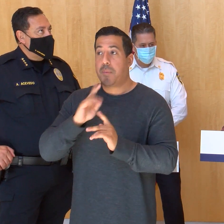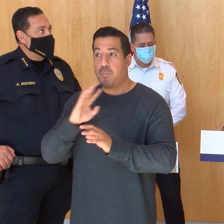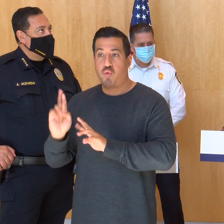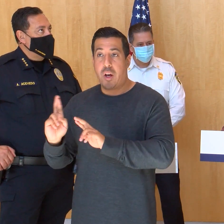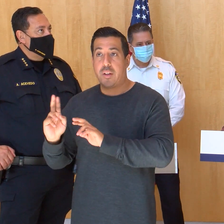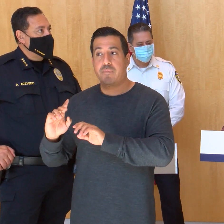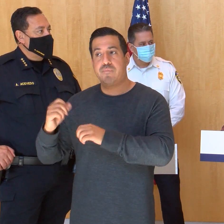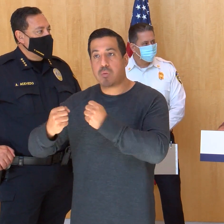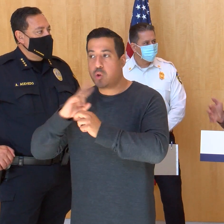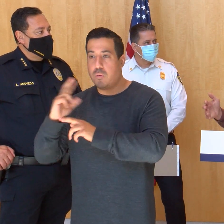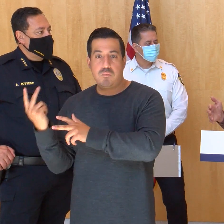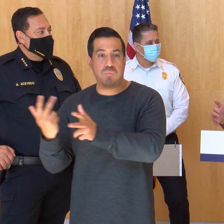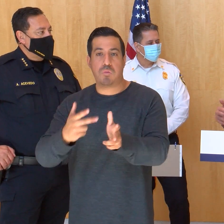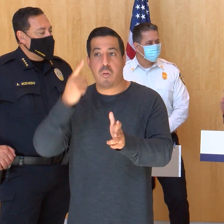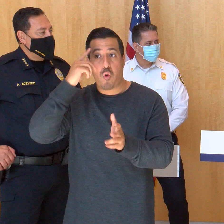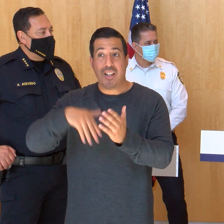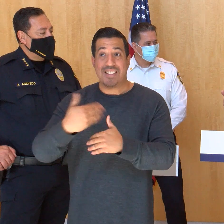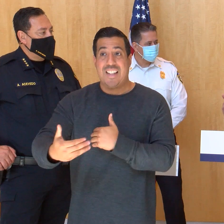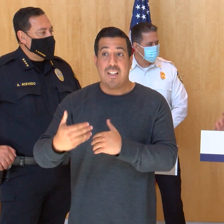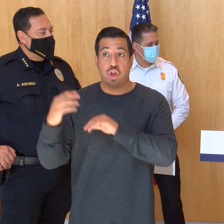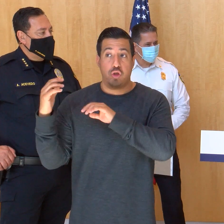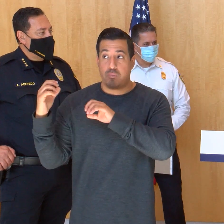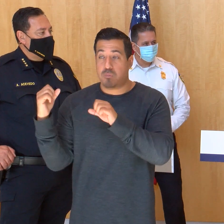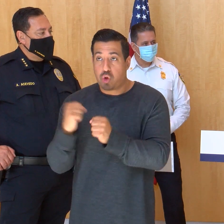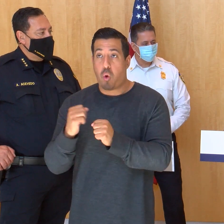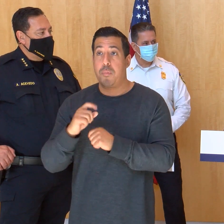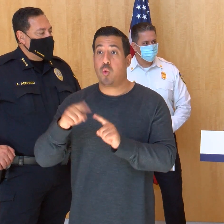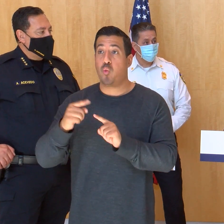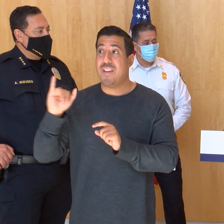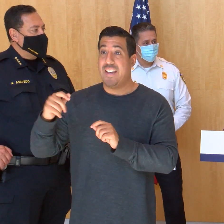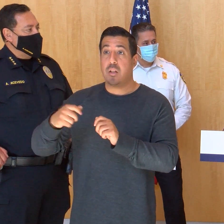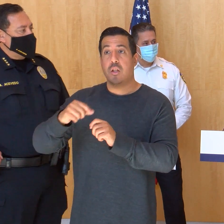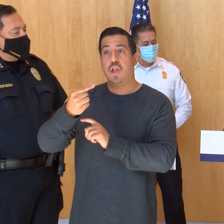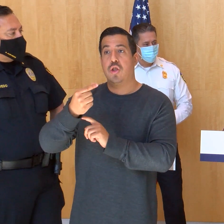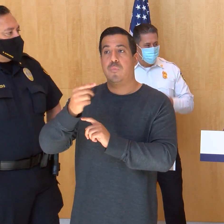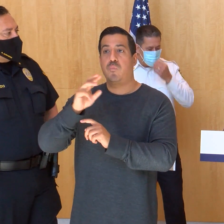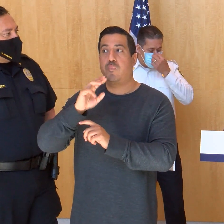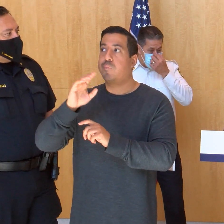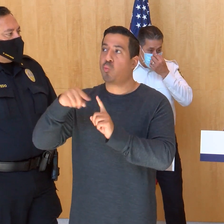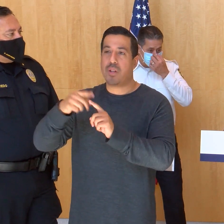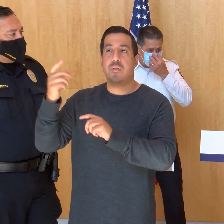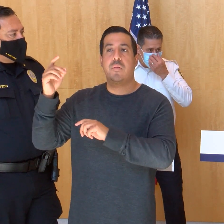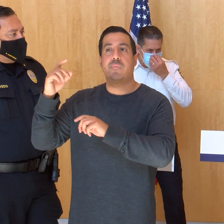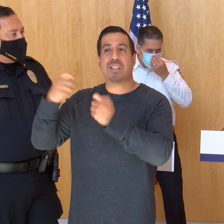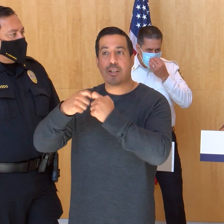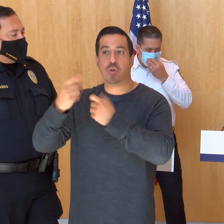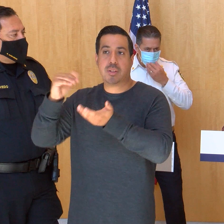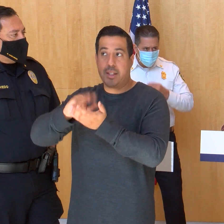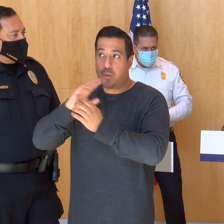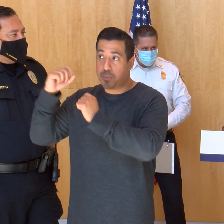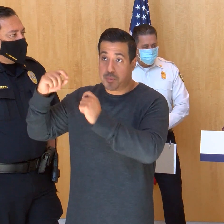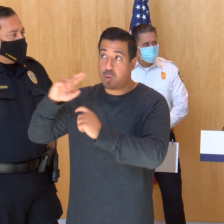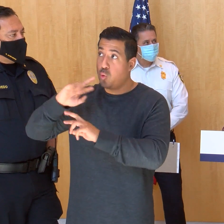go today for the next storm. And as soon as we get the generation back on across the greater Houston area, then you will see